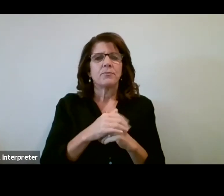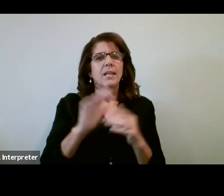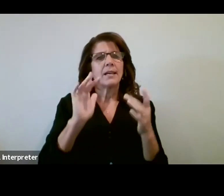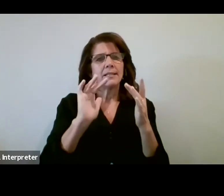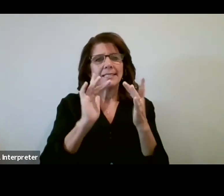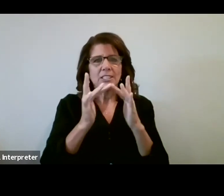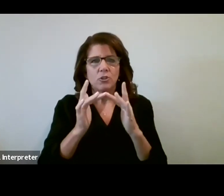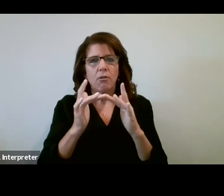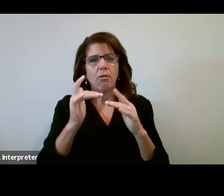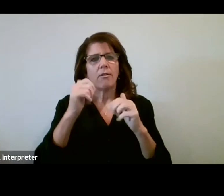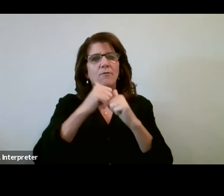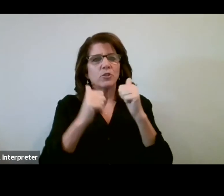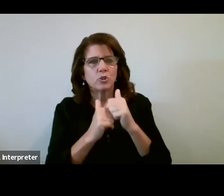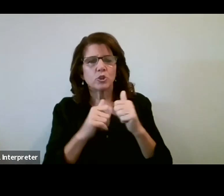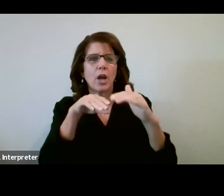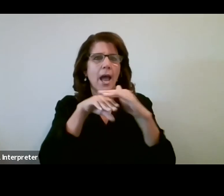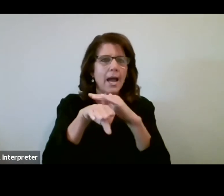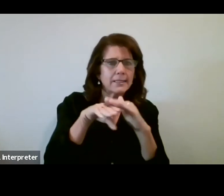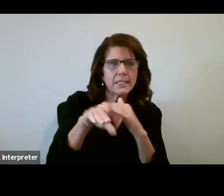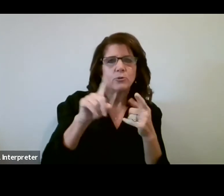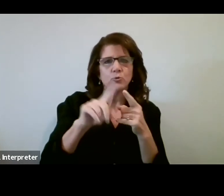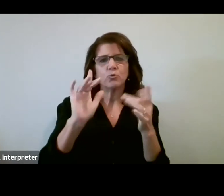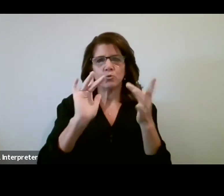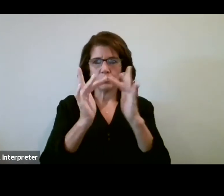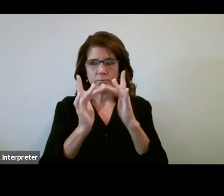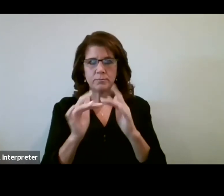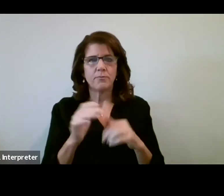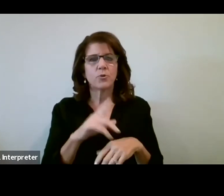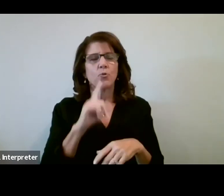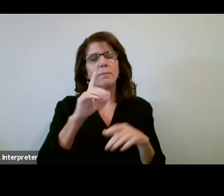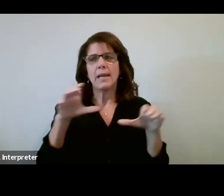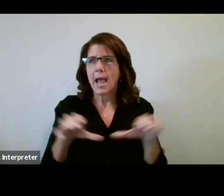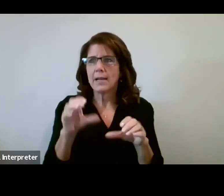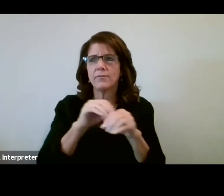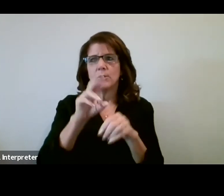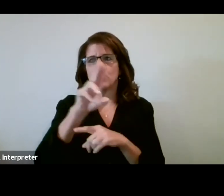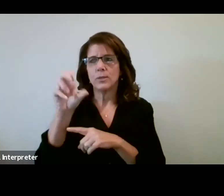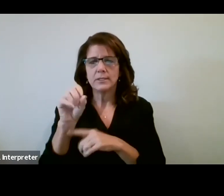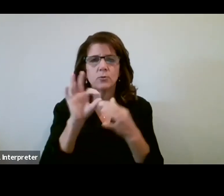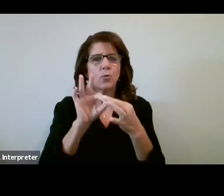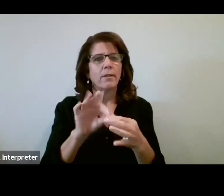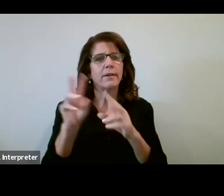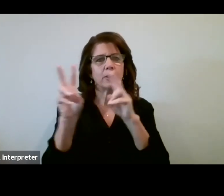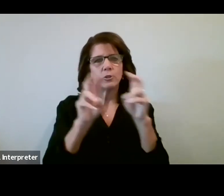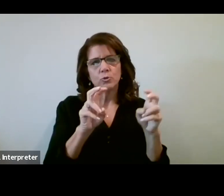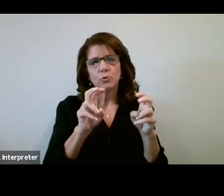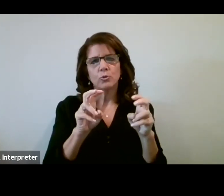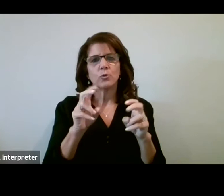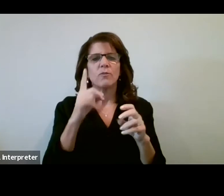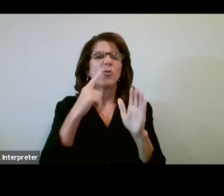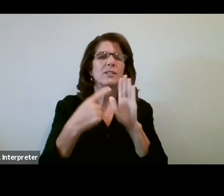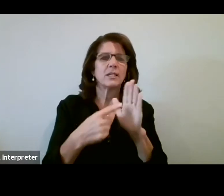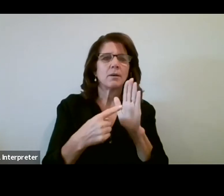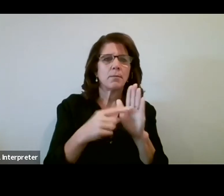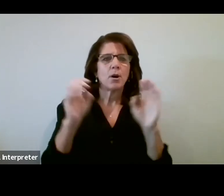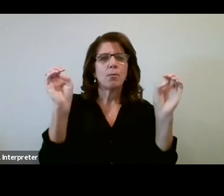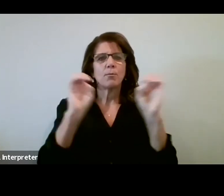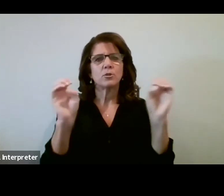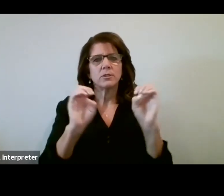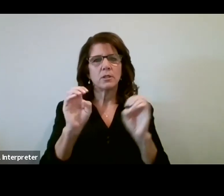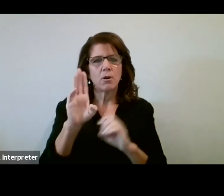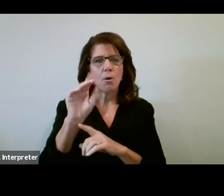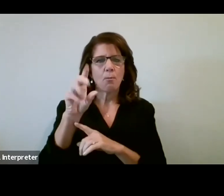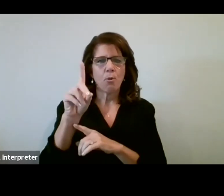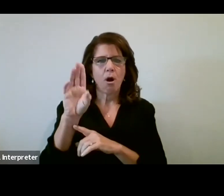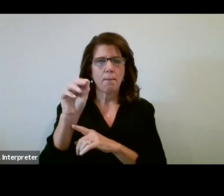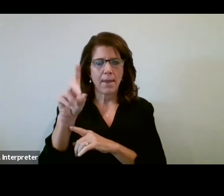digital infrastructure and access. So we've been really active in the US around issues of, for example, the emergency broadband benefits. So